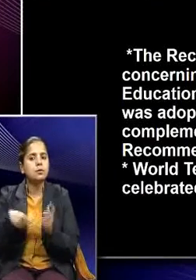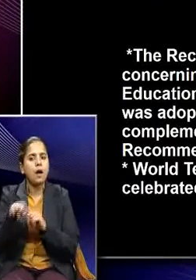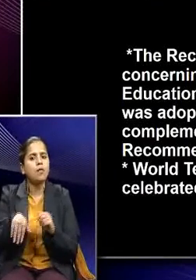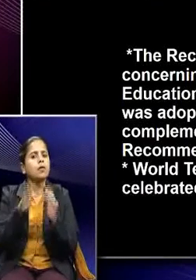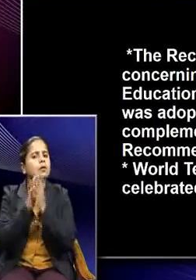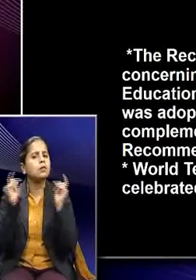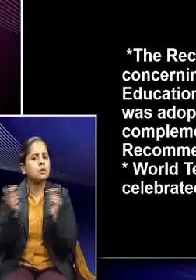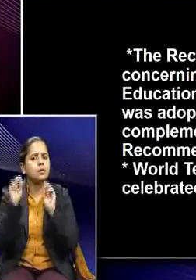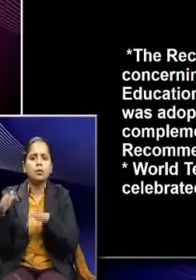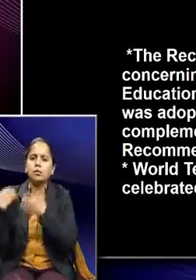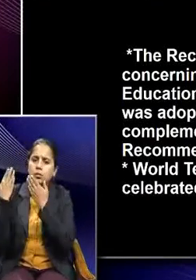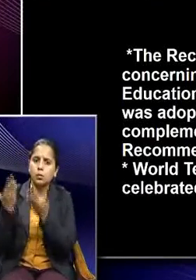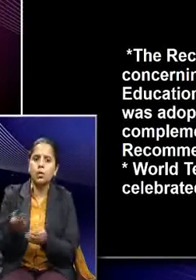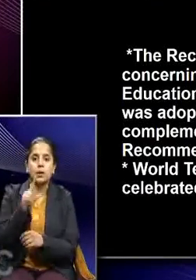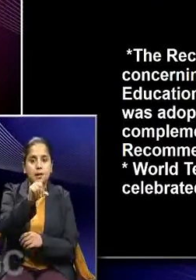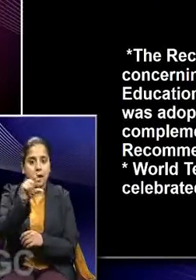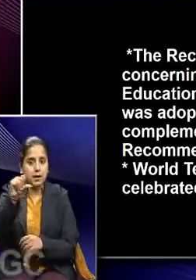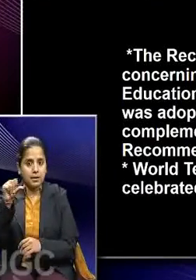celebrated since